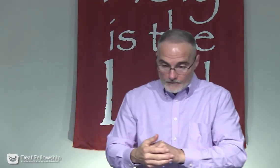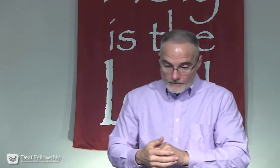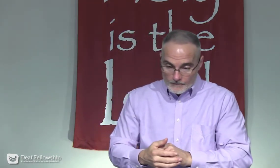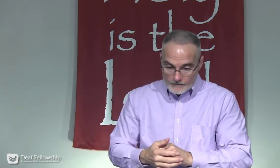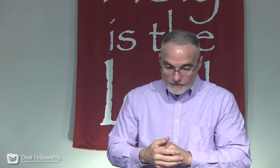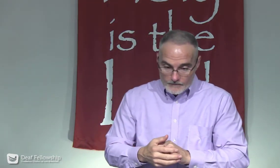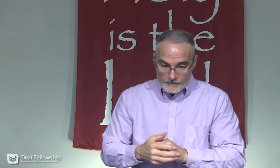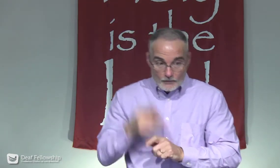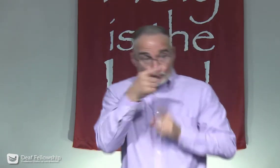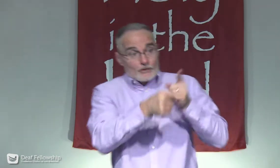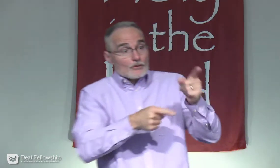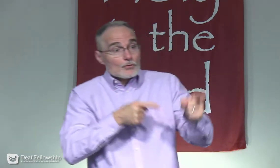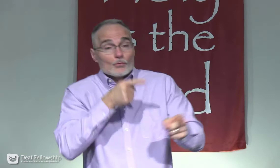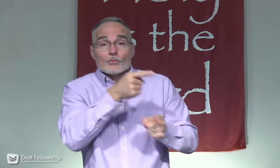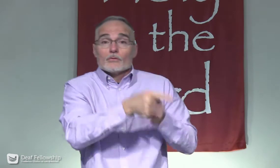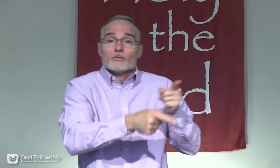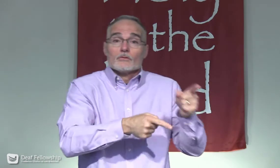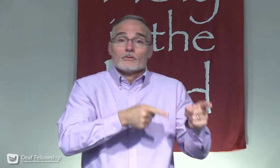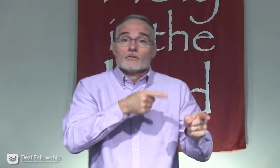then changed.